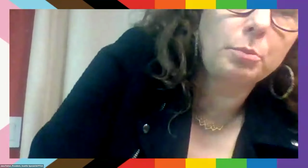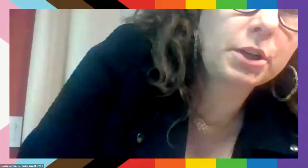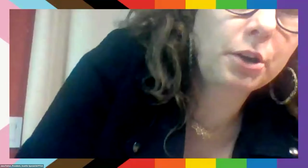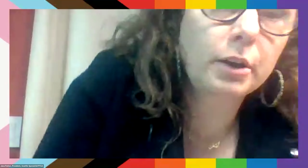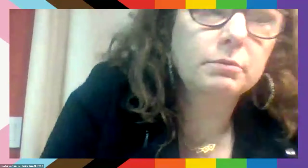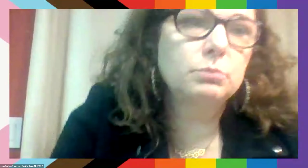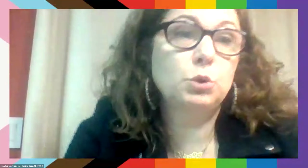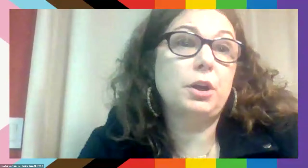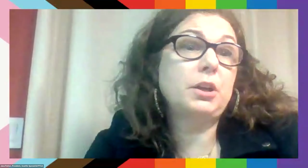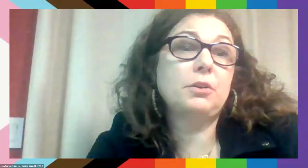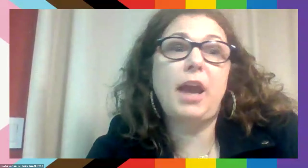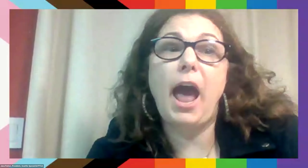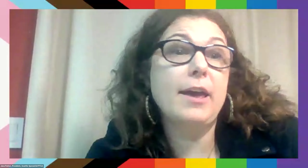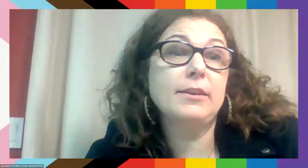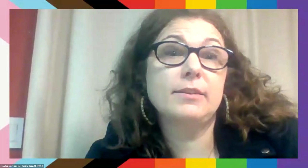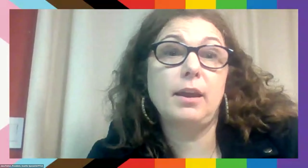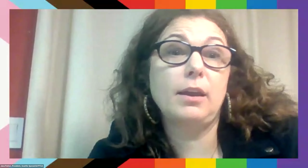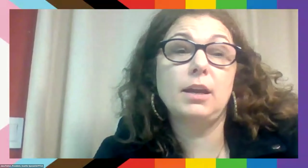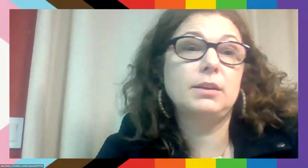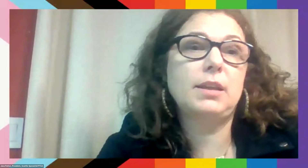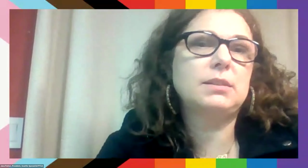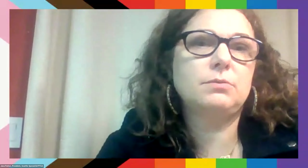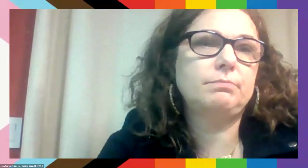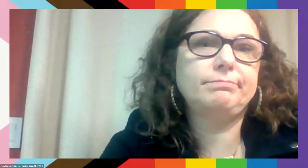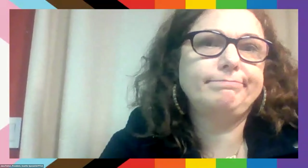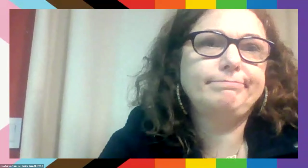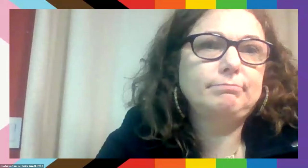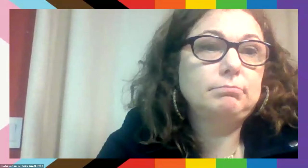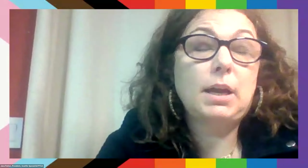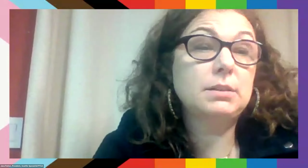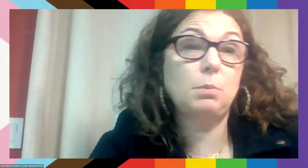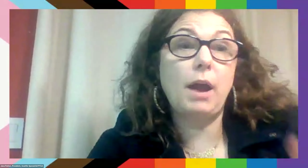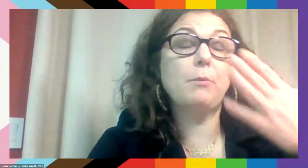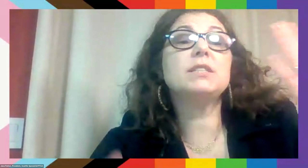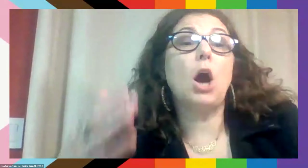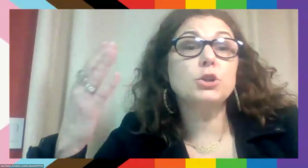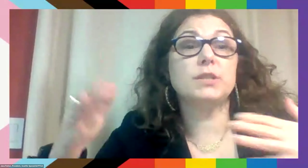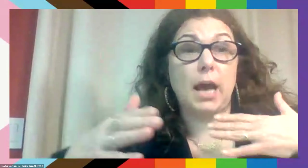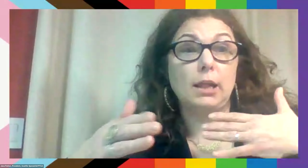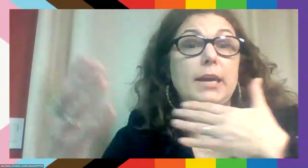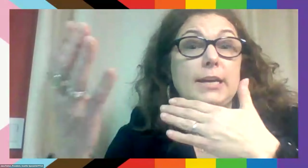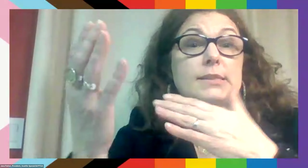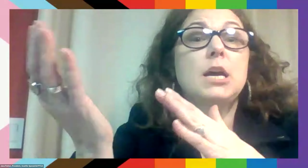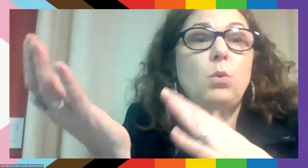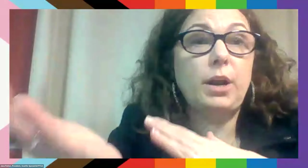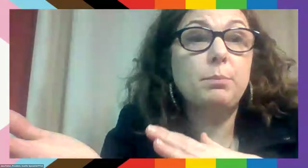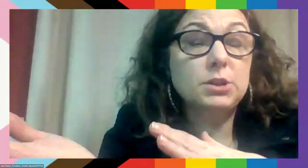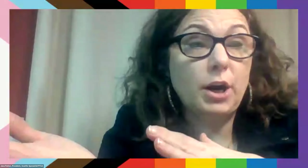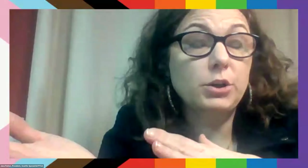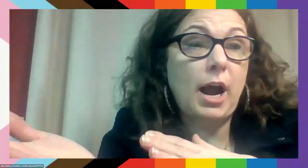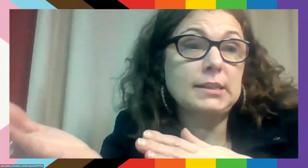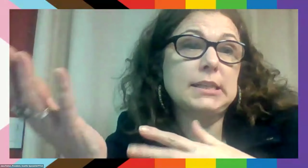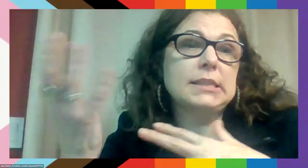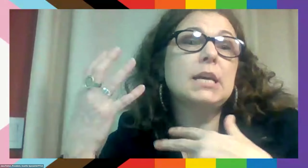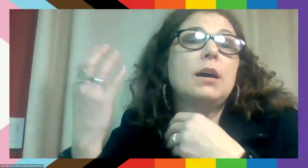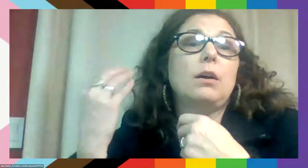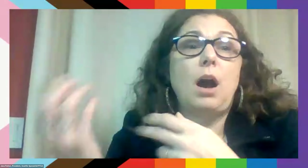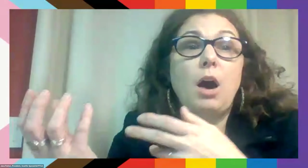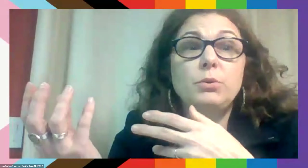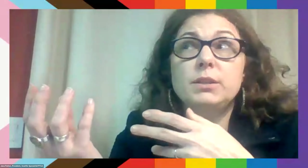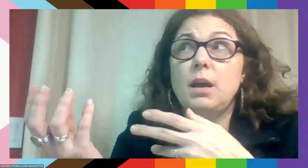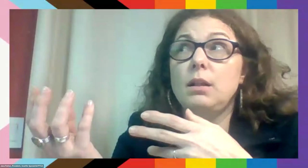they stopped. We're not hearing anything, and that's it's hard to tell. I guess what I'm trying to ask